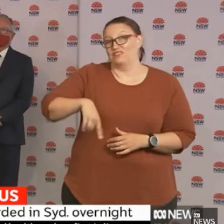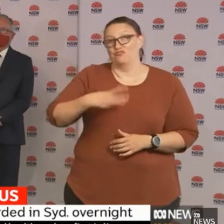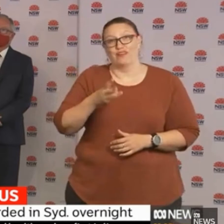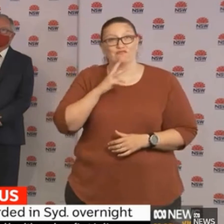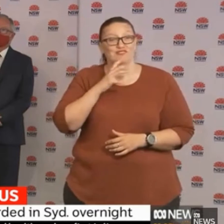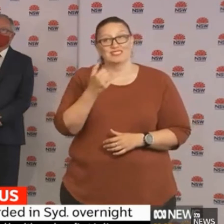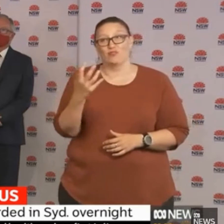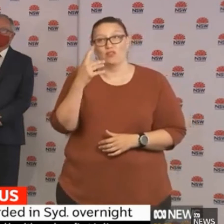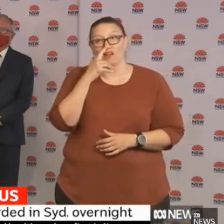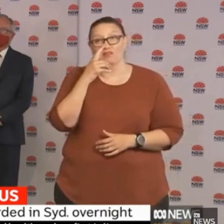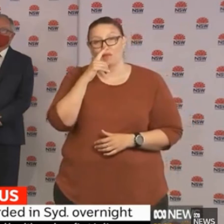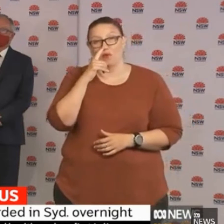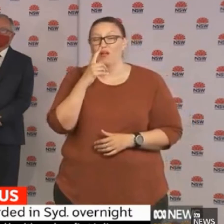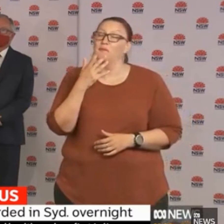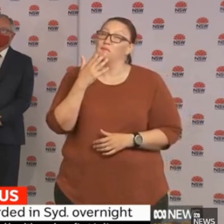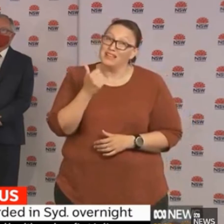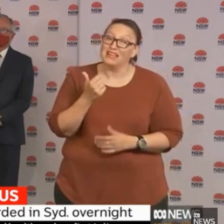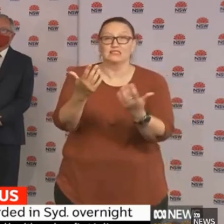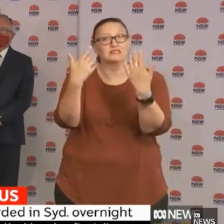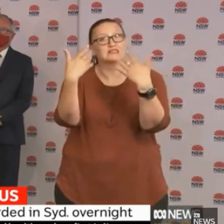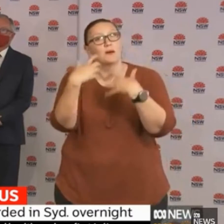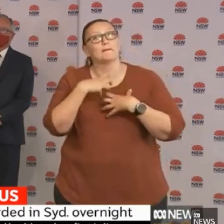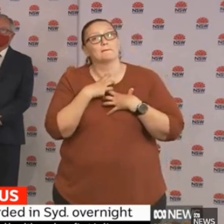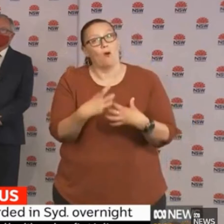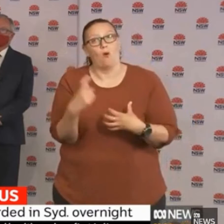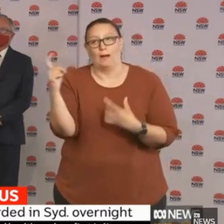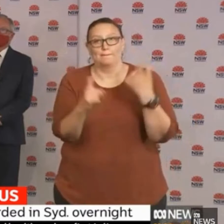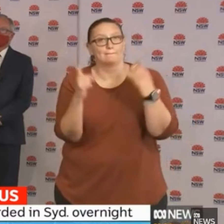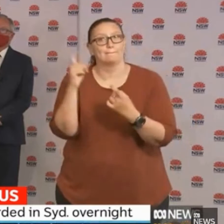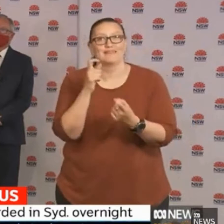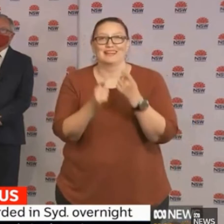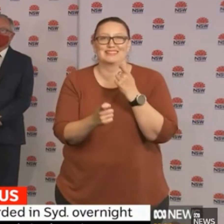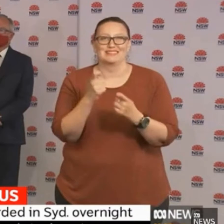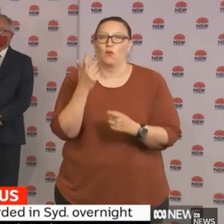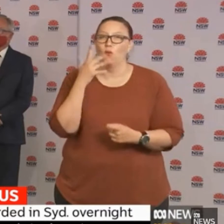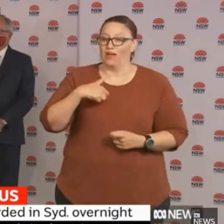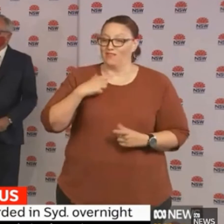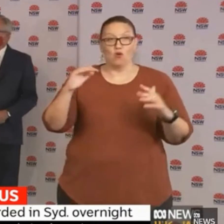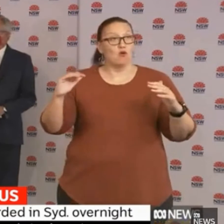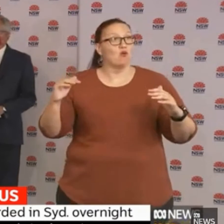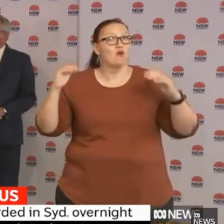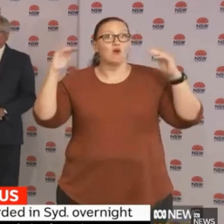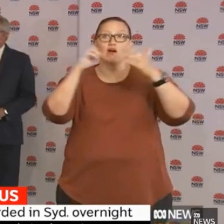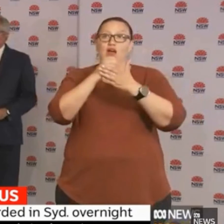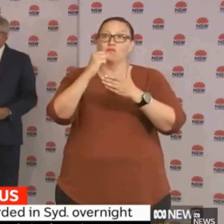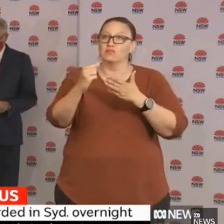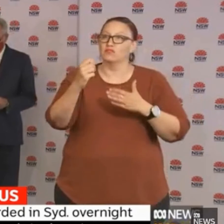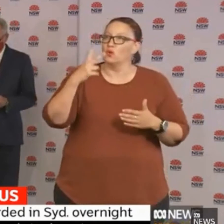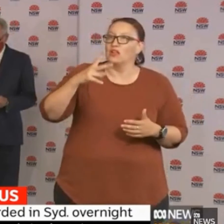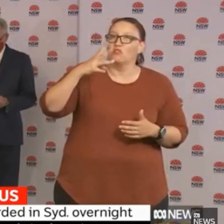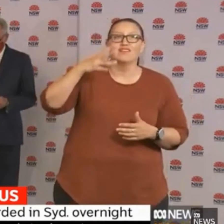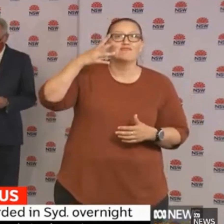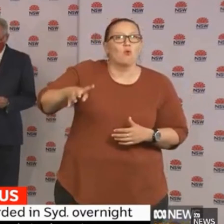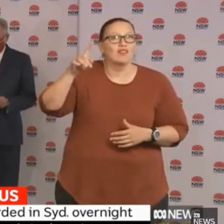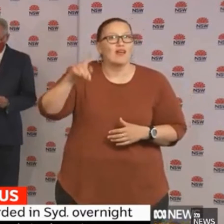15,364. And can I please urge the community to come forward for testing? Having those high testing levels, those incredibly high